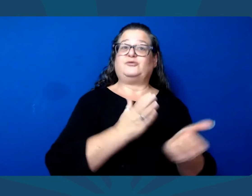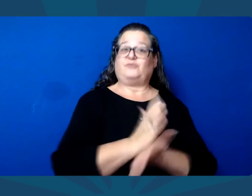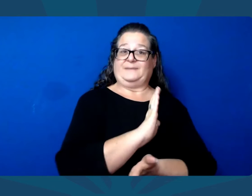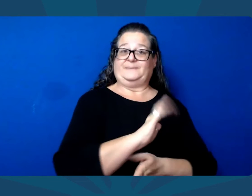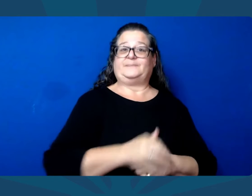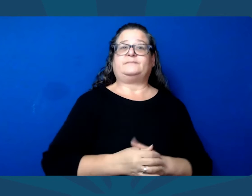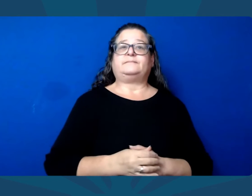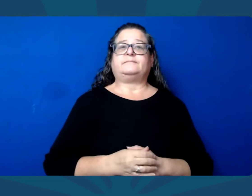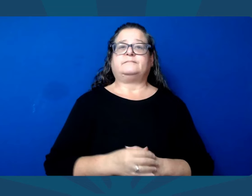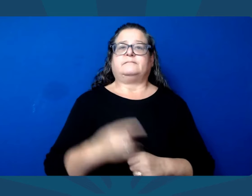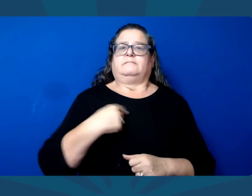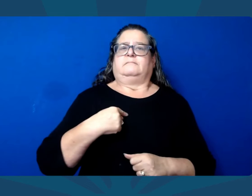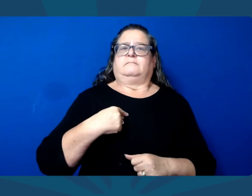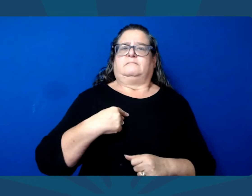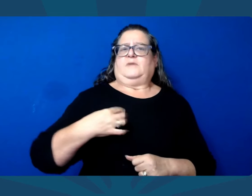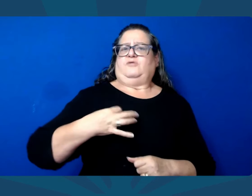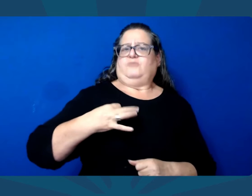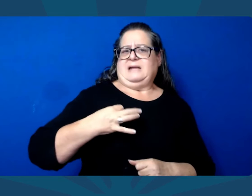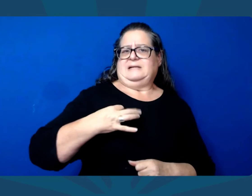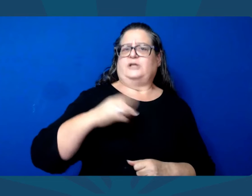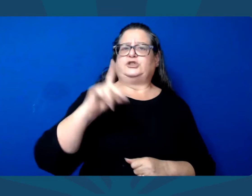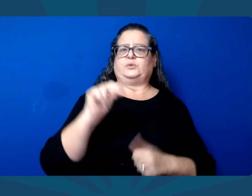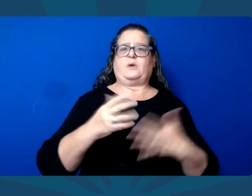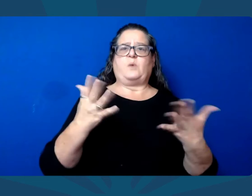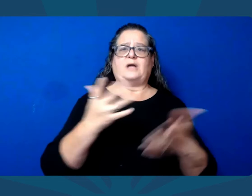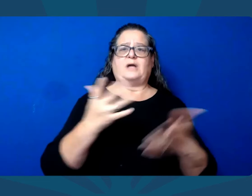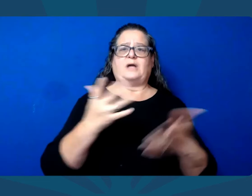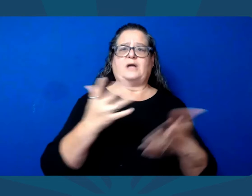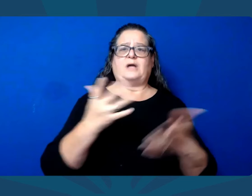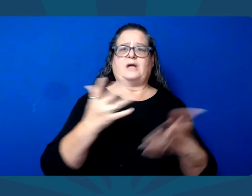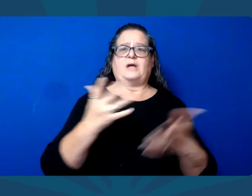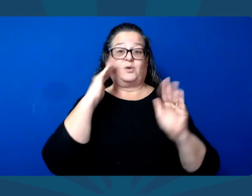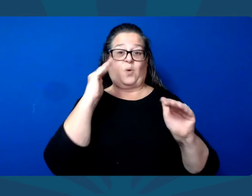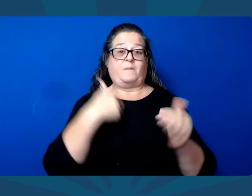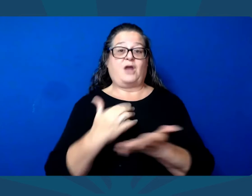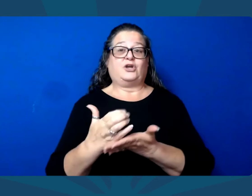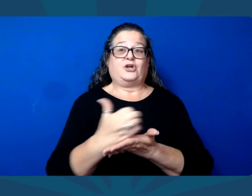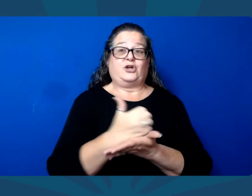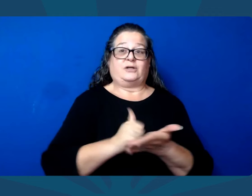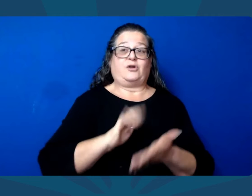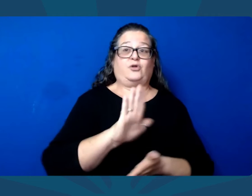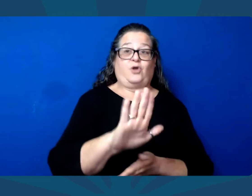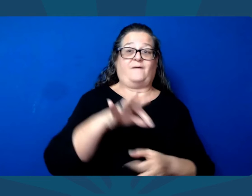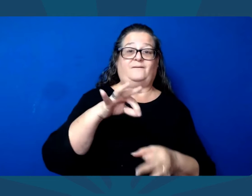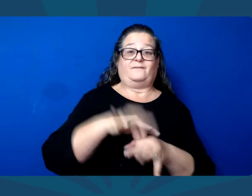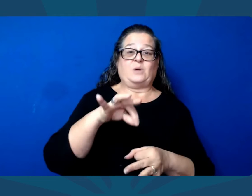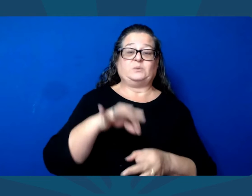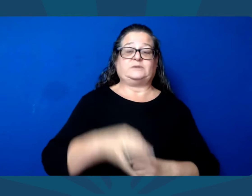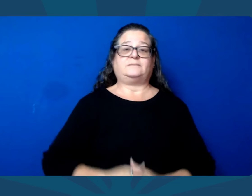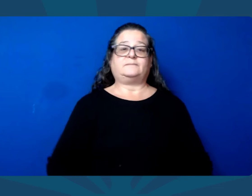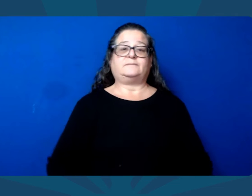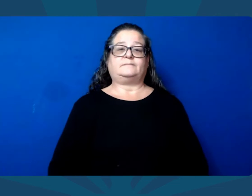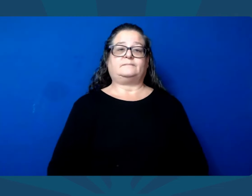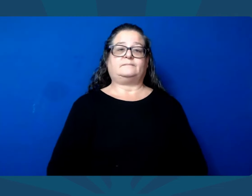and our constitutional rights. I'm running to do what's right, and I hope I've earned your